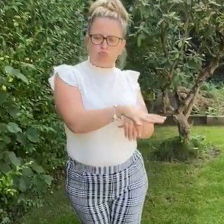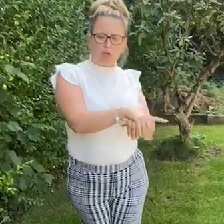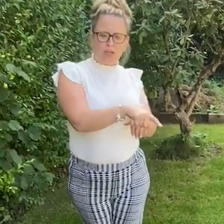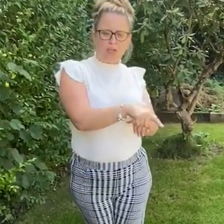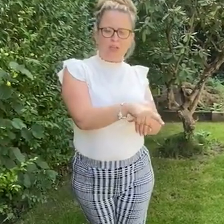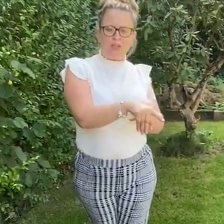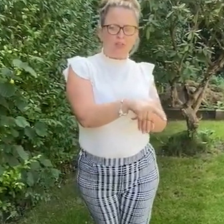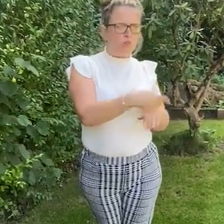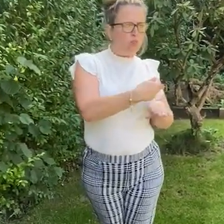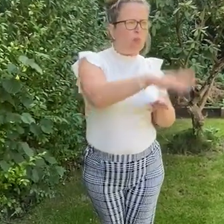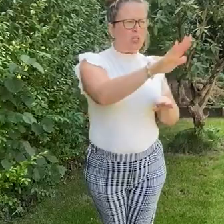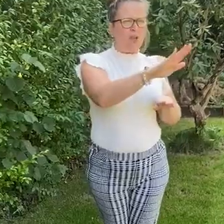witch!